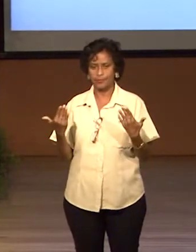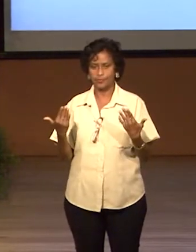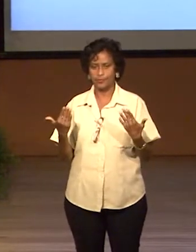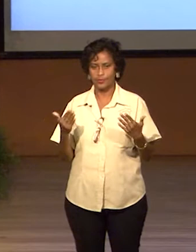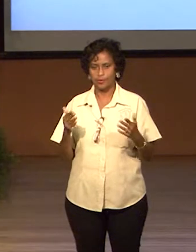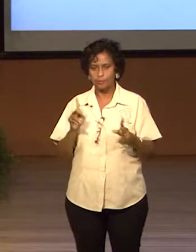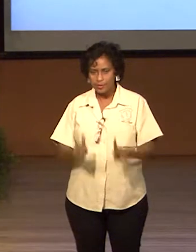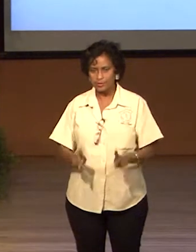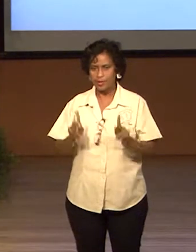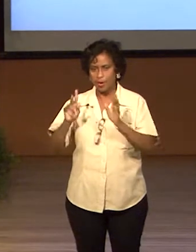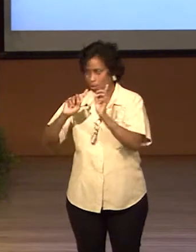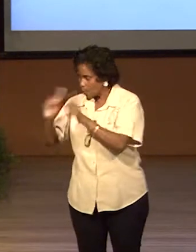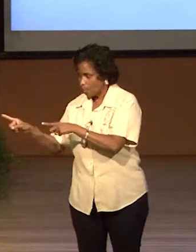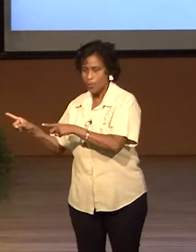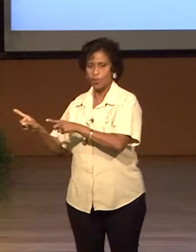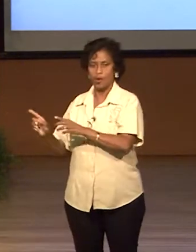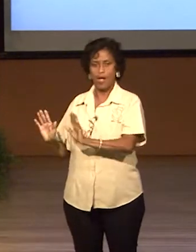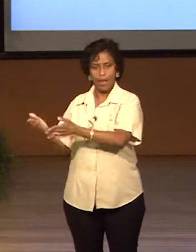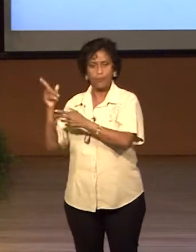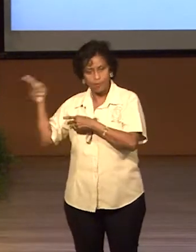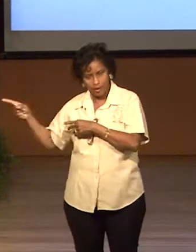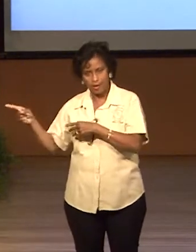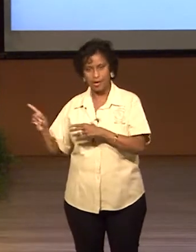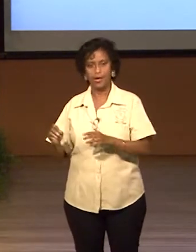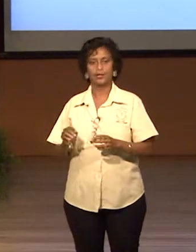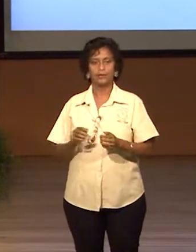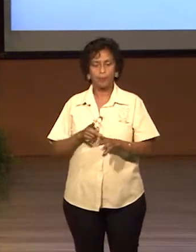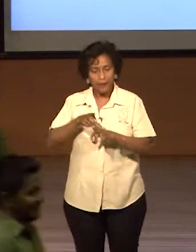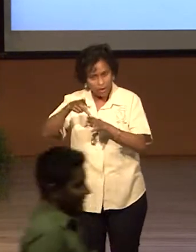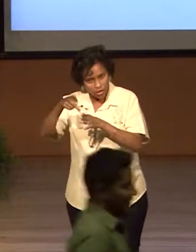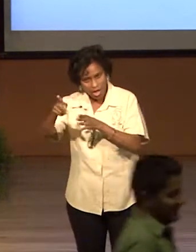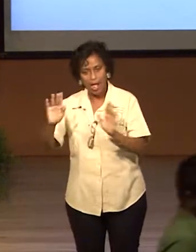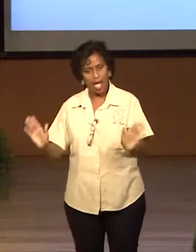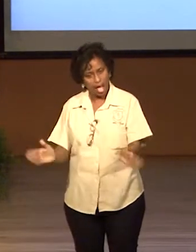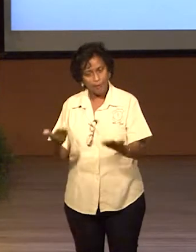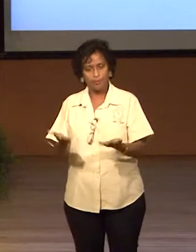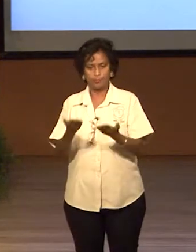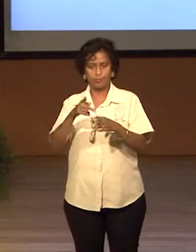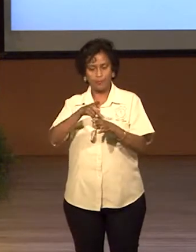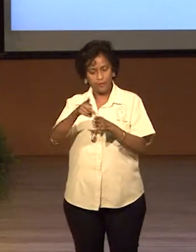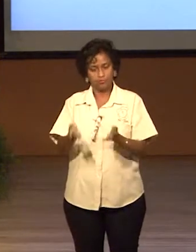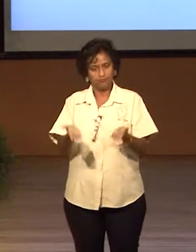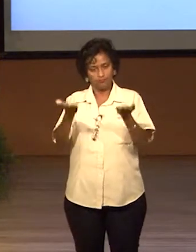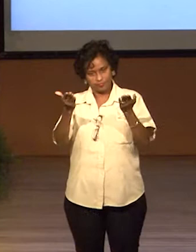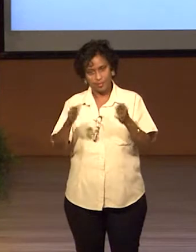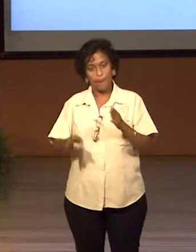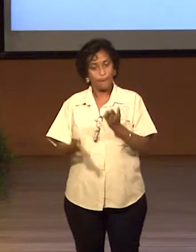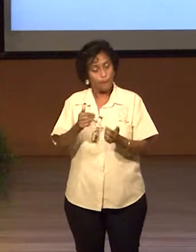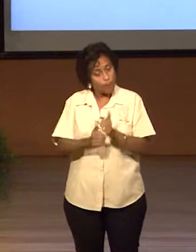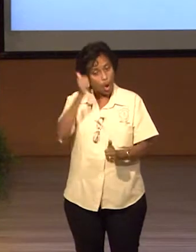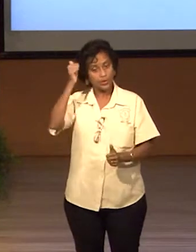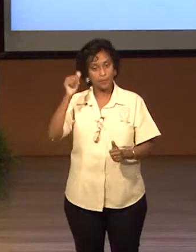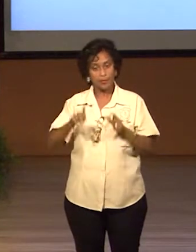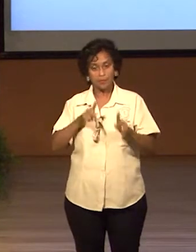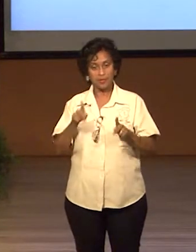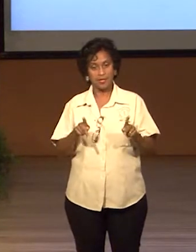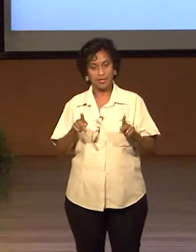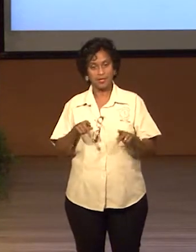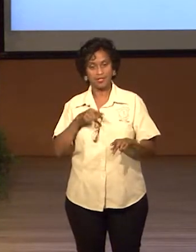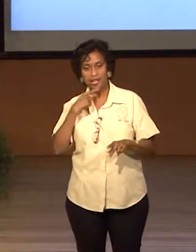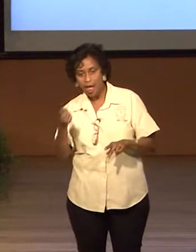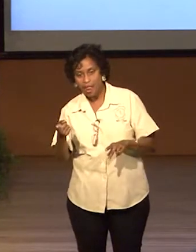previous discussion about how things are labeled, because I think most people, if you tell them that I think you should go and see a psychiatrist